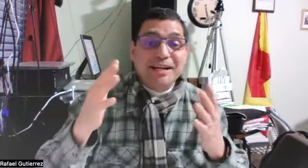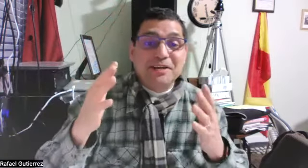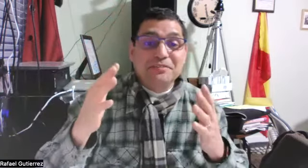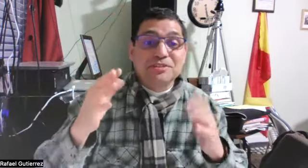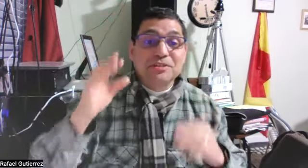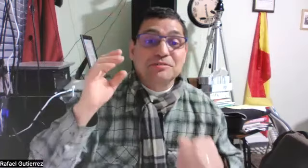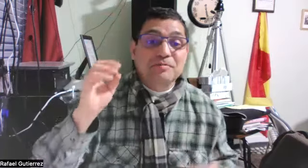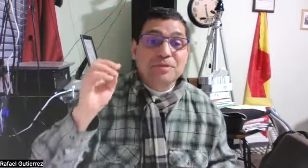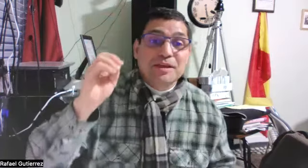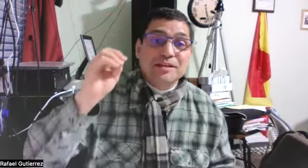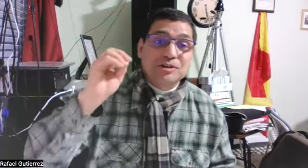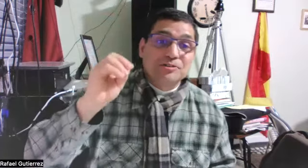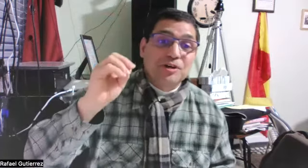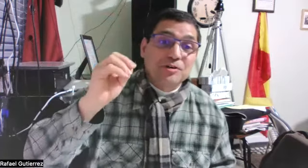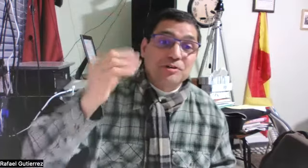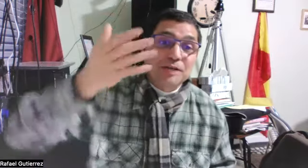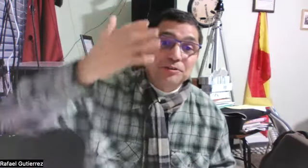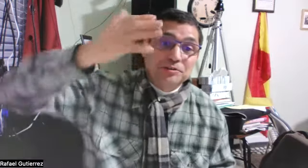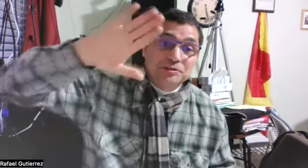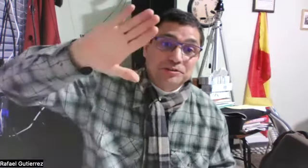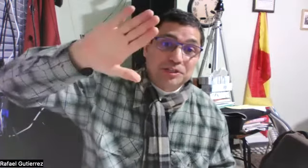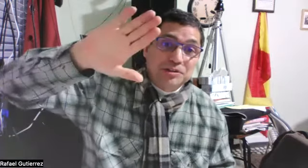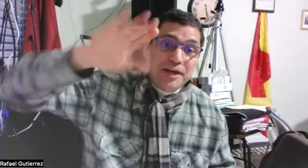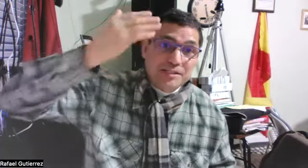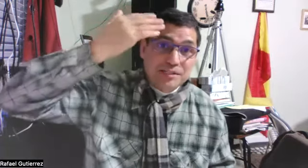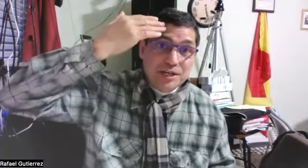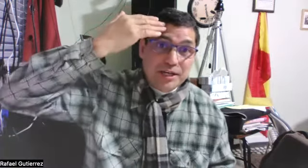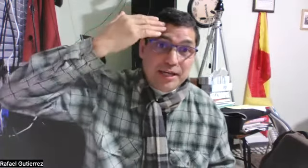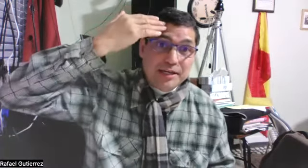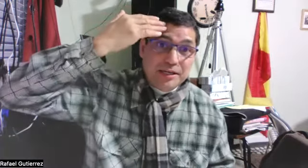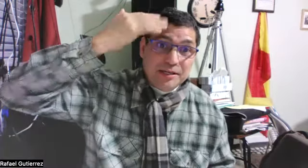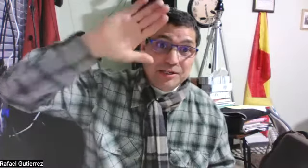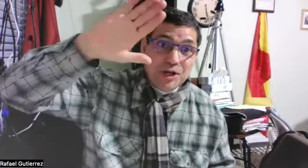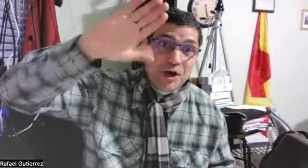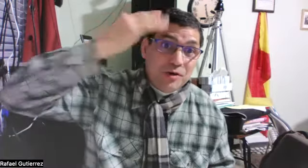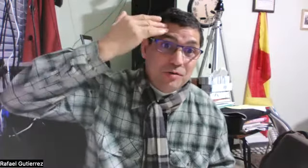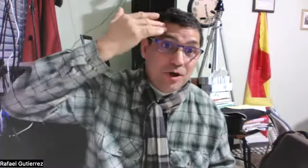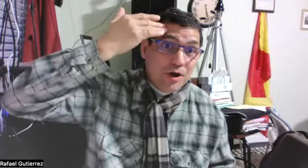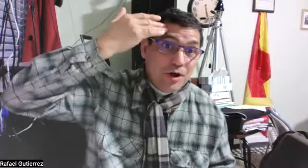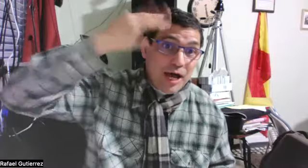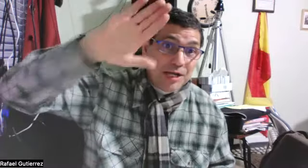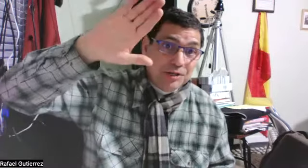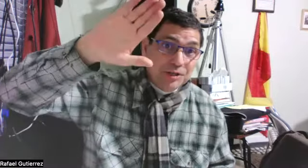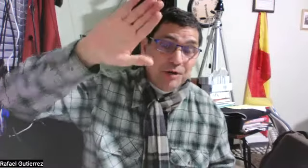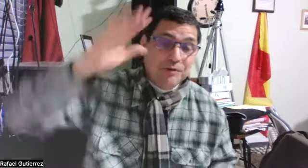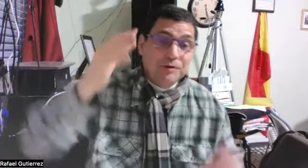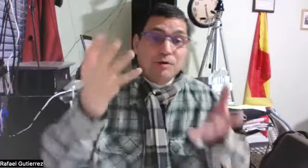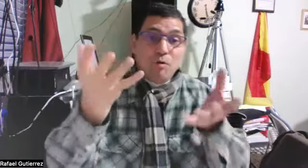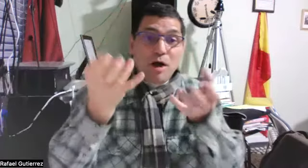negative, some no, you just have to turn your hands. Like, no, I don't know.